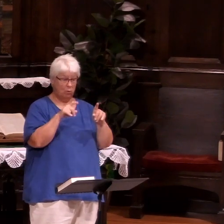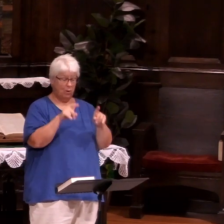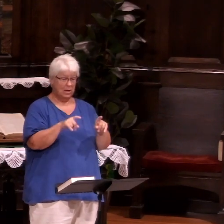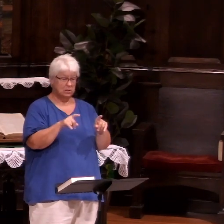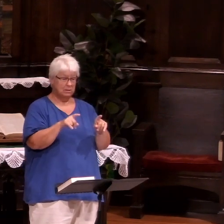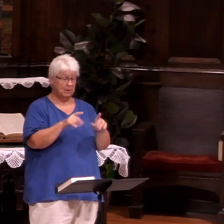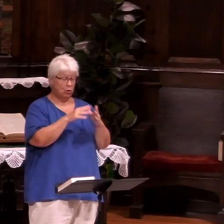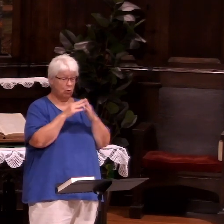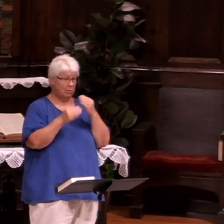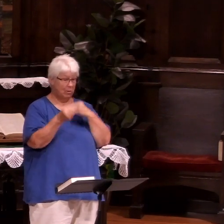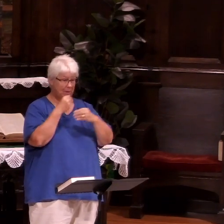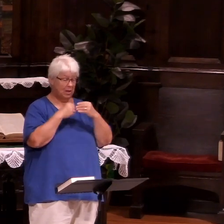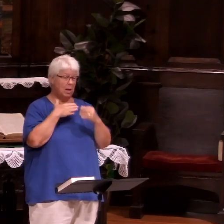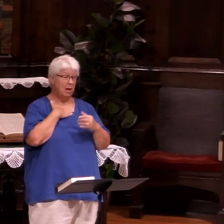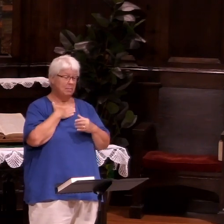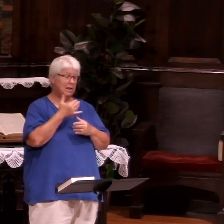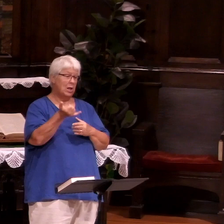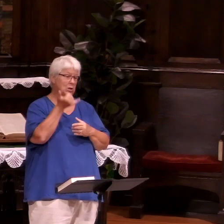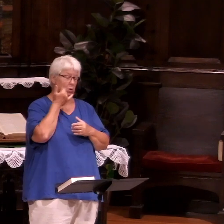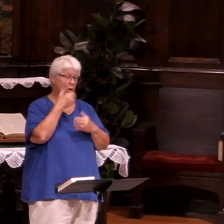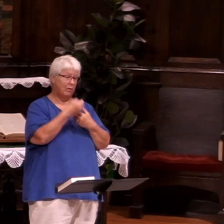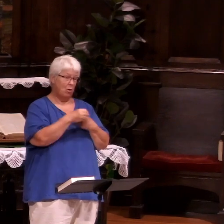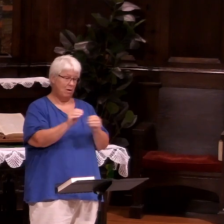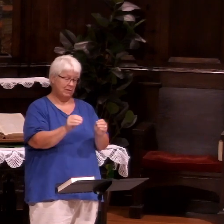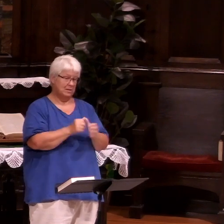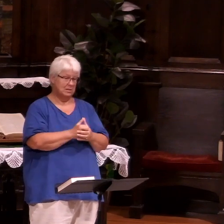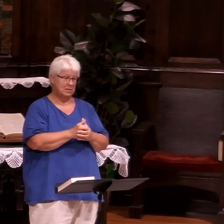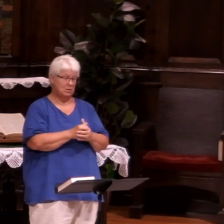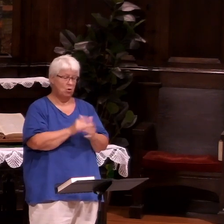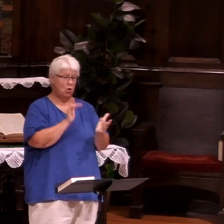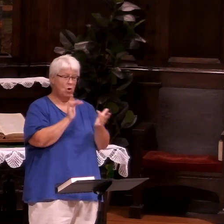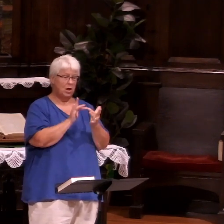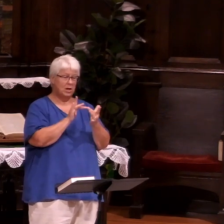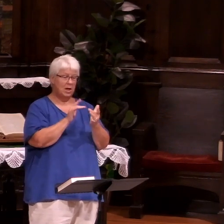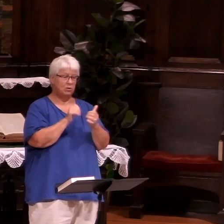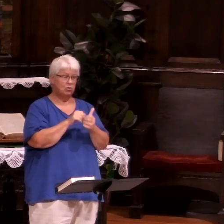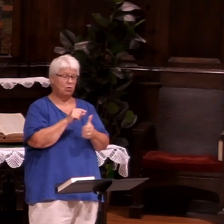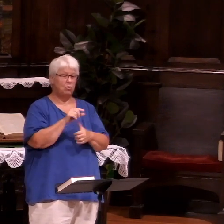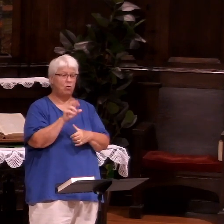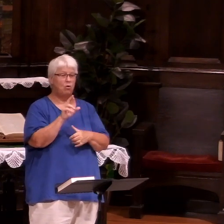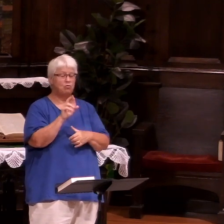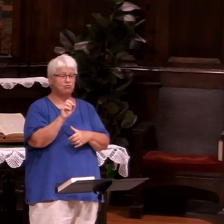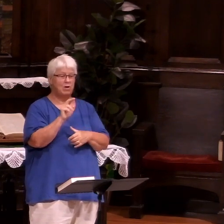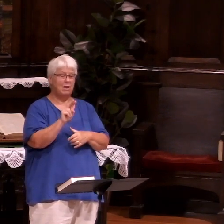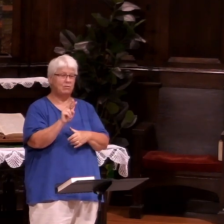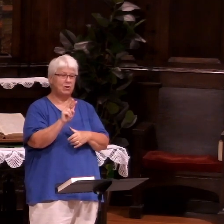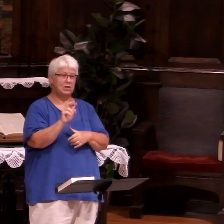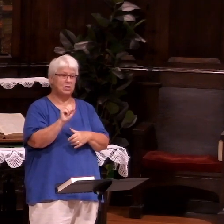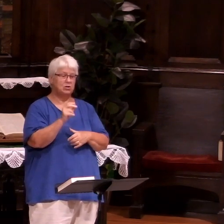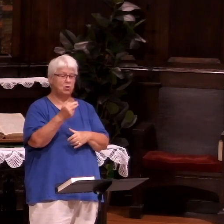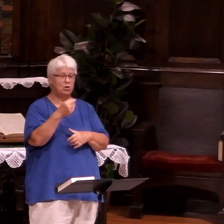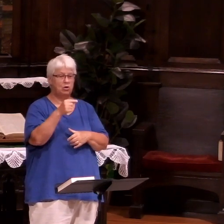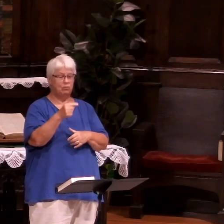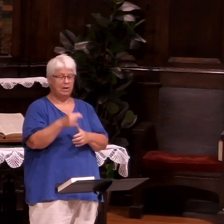questions about our community meals, please just call the front office or reach out to Reverend Sonia